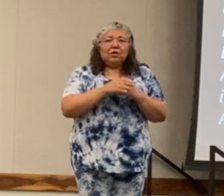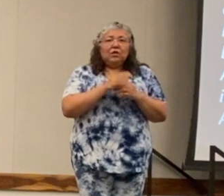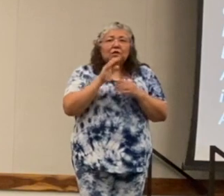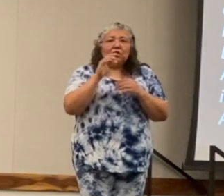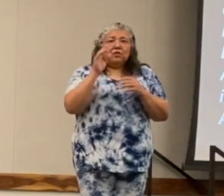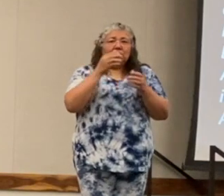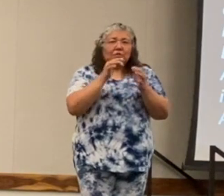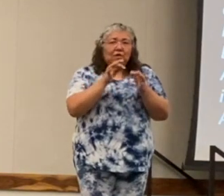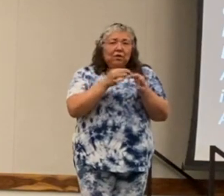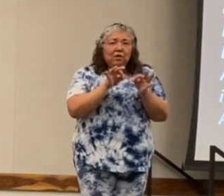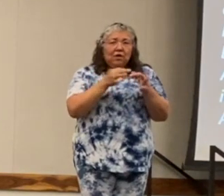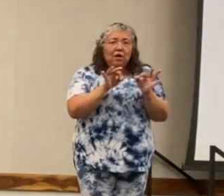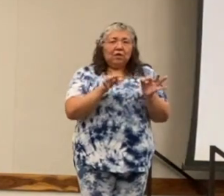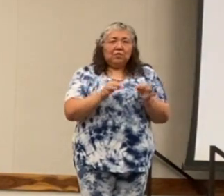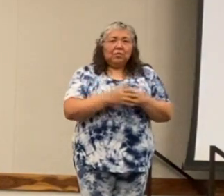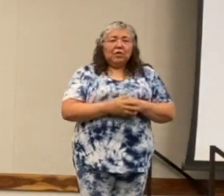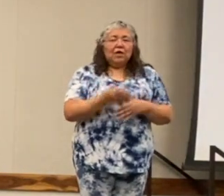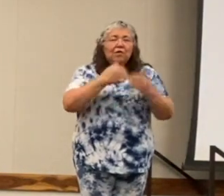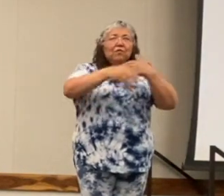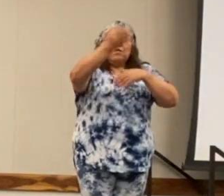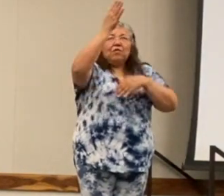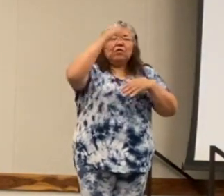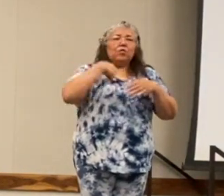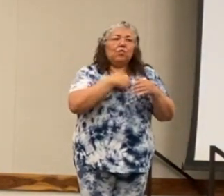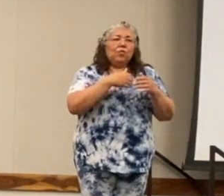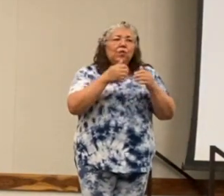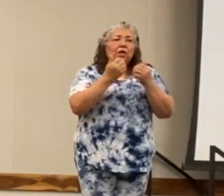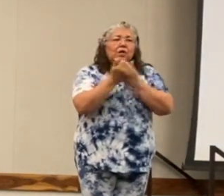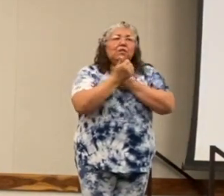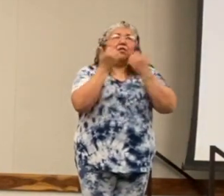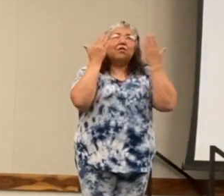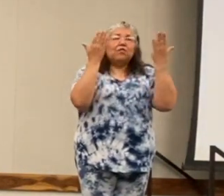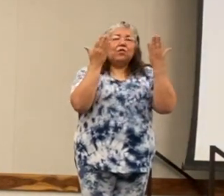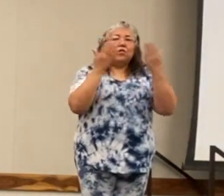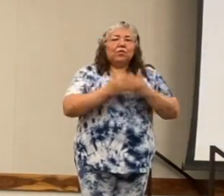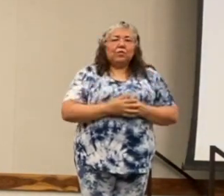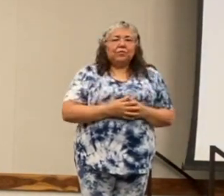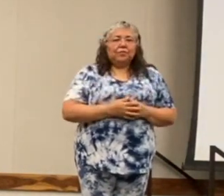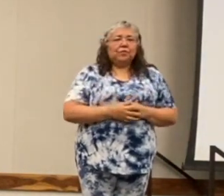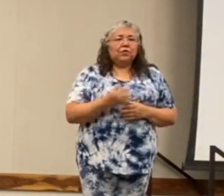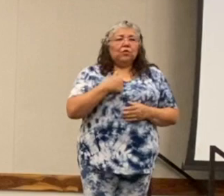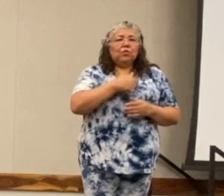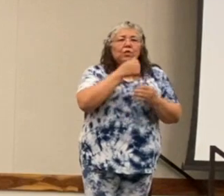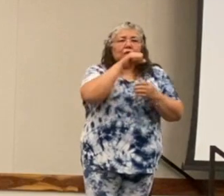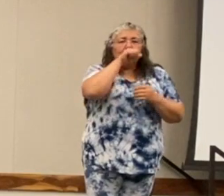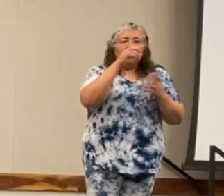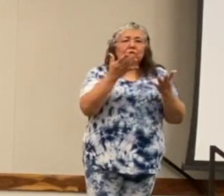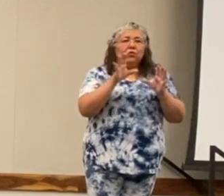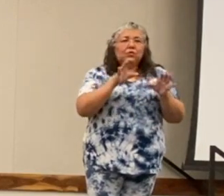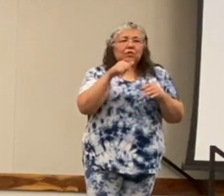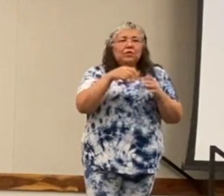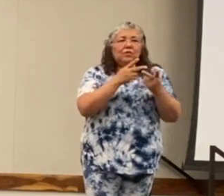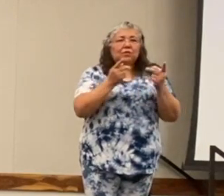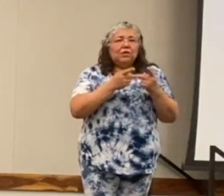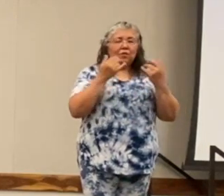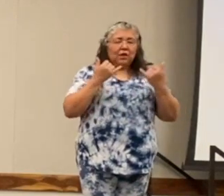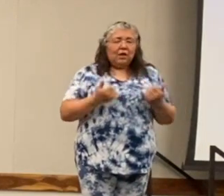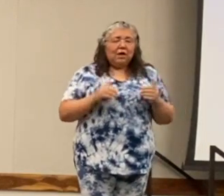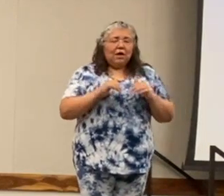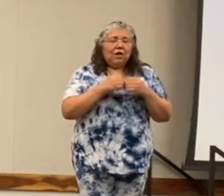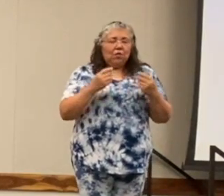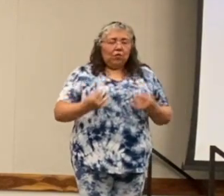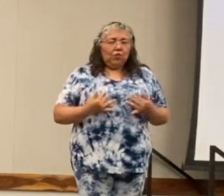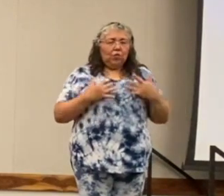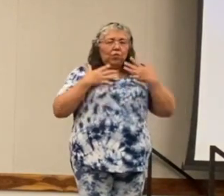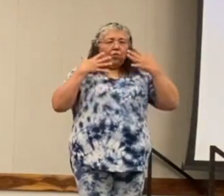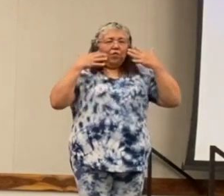Caesarea. So Heavenly Father, we love you. And we thank you, Father, for what you're doing in this place right now and how you're moving in